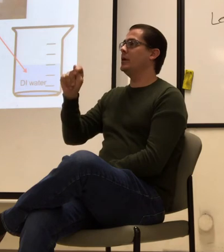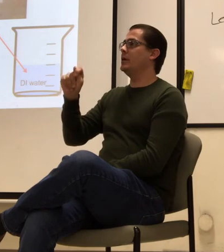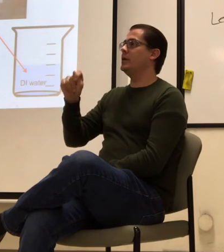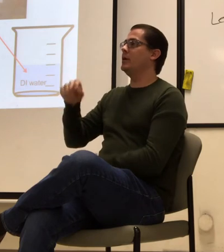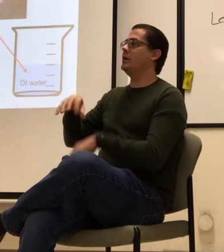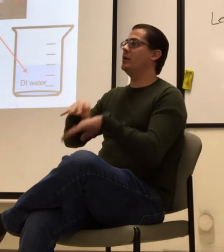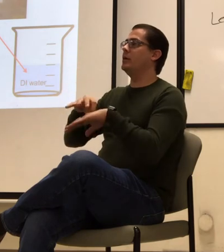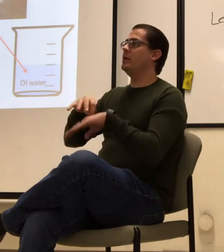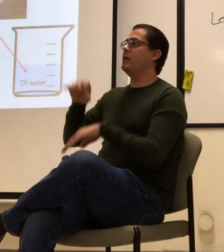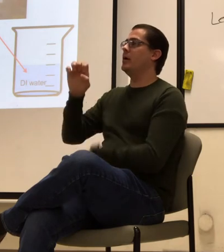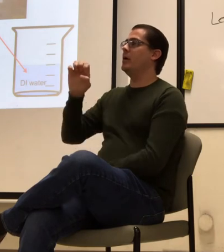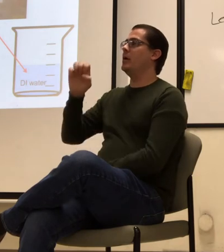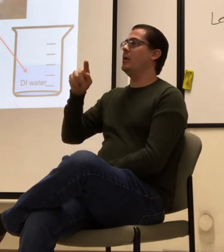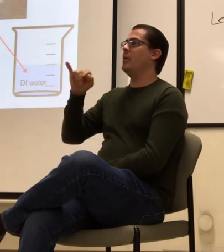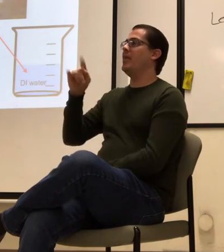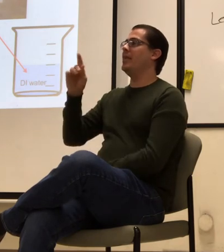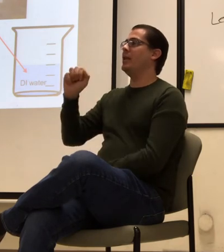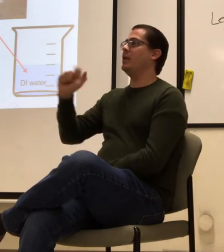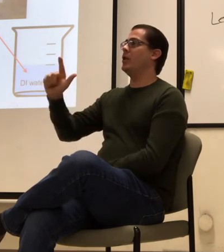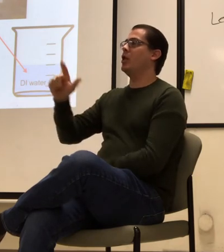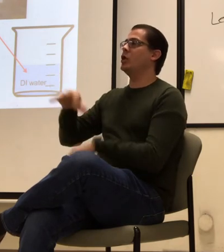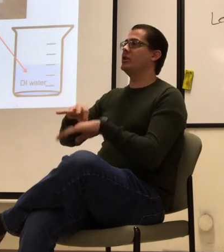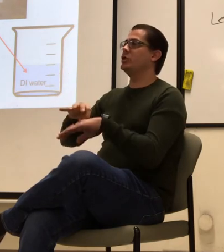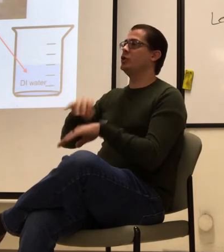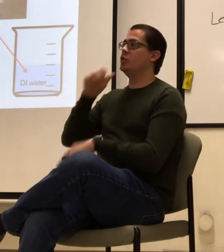epithelial tissues.